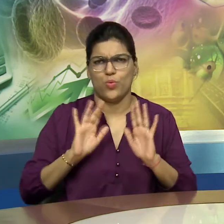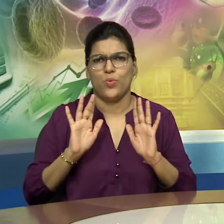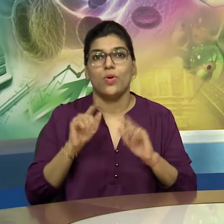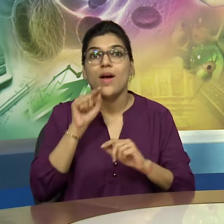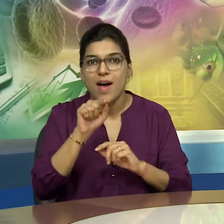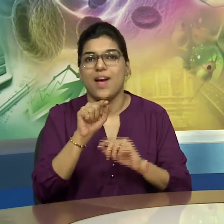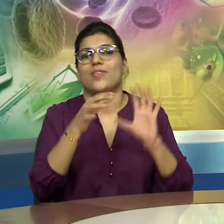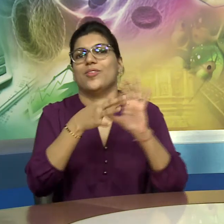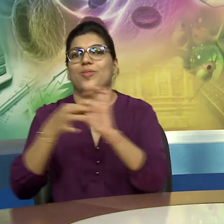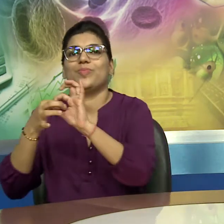color.